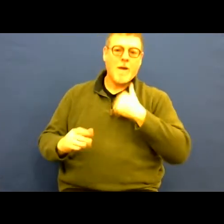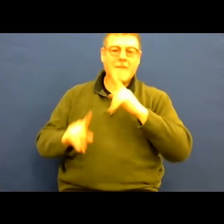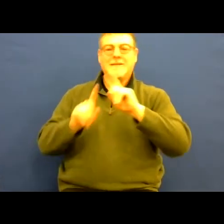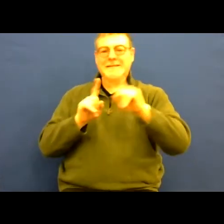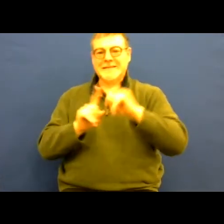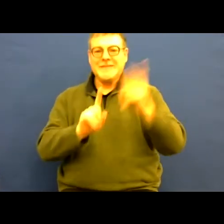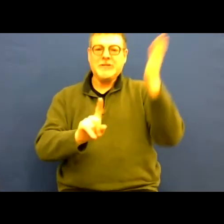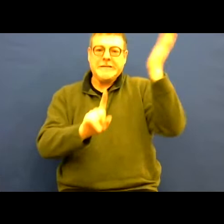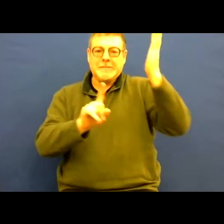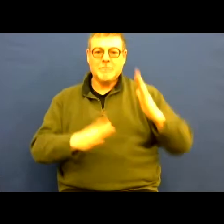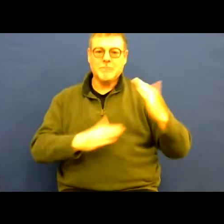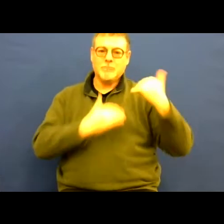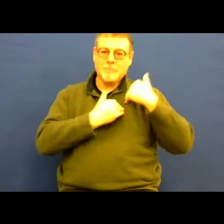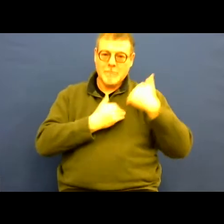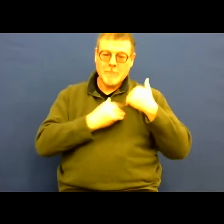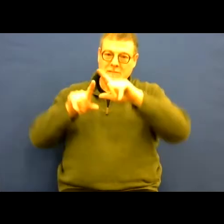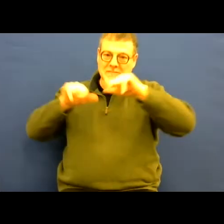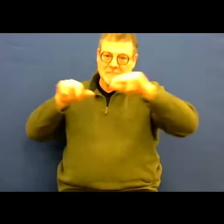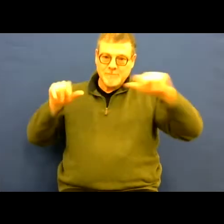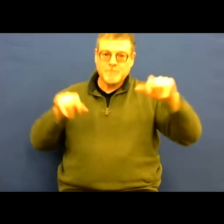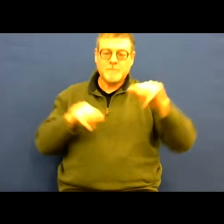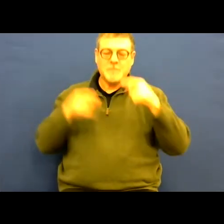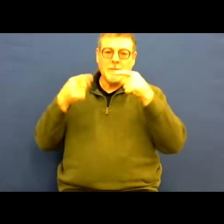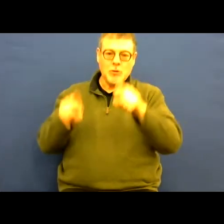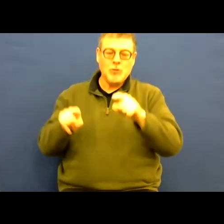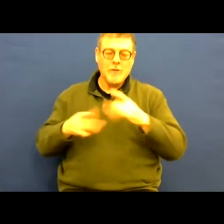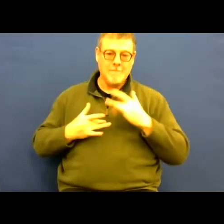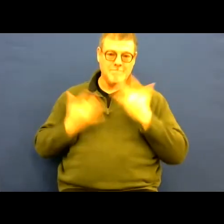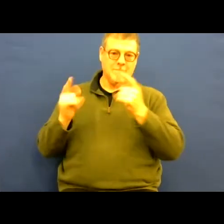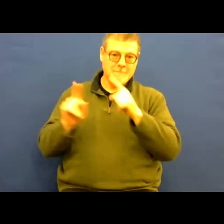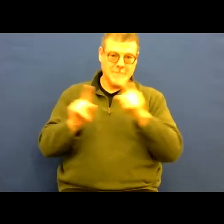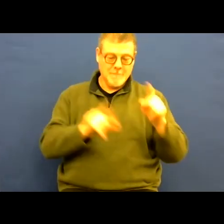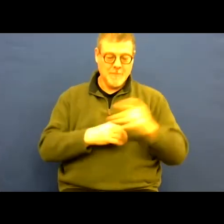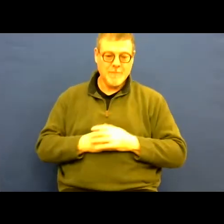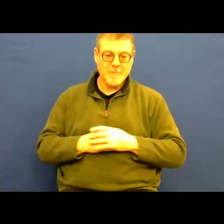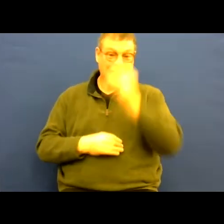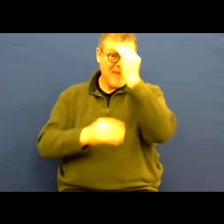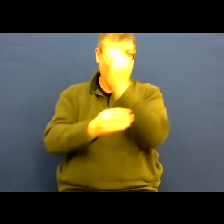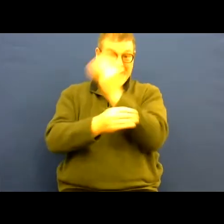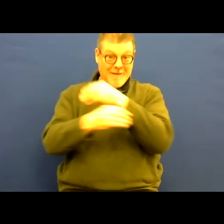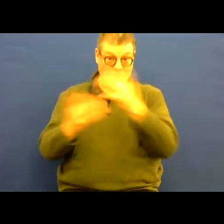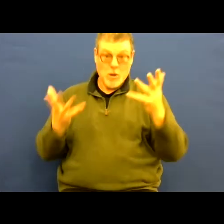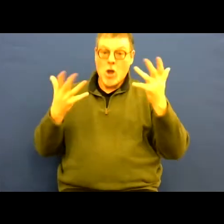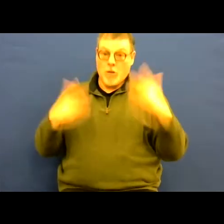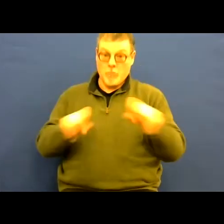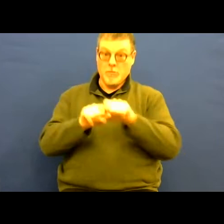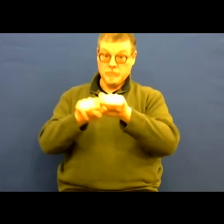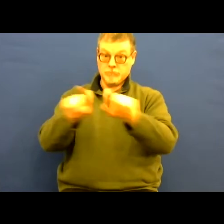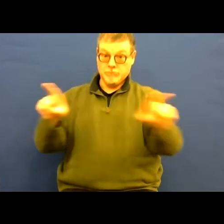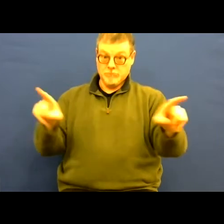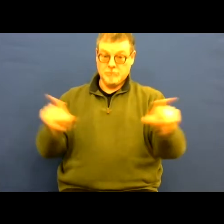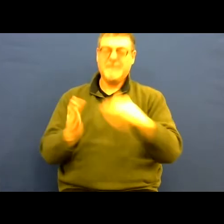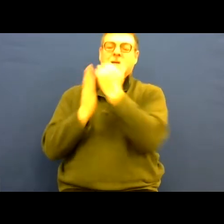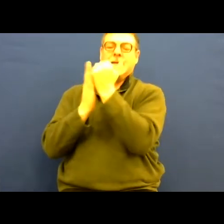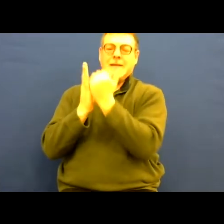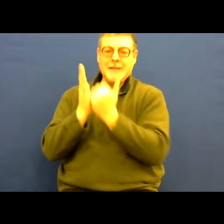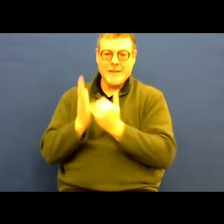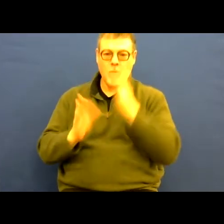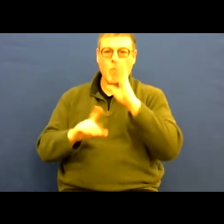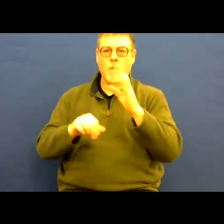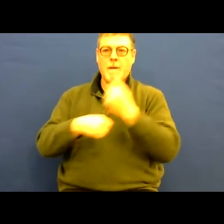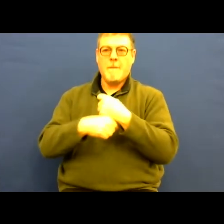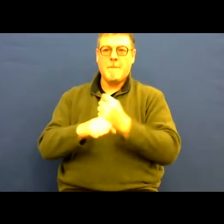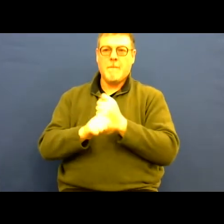speaking responsibilities at the event. I know that the informational packets have gone out. The list will be made